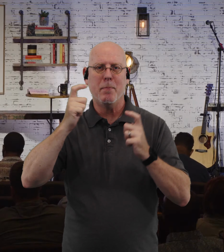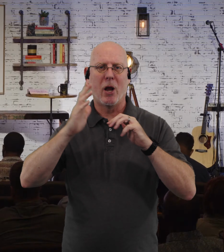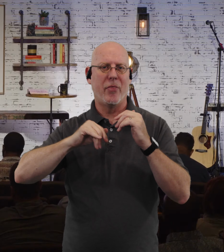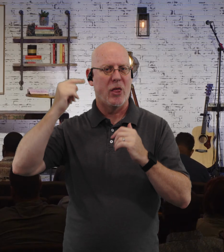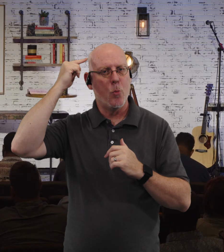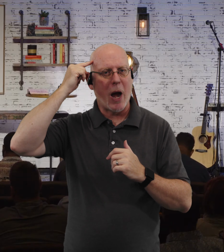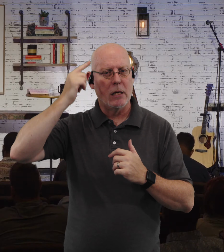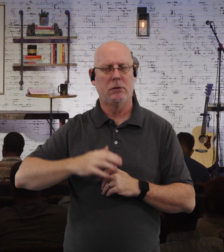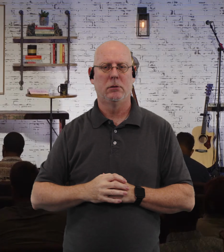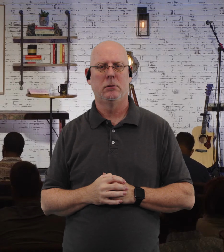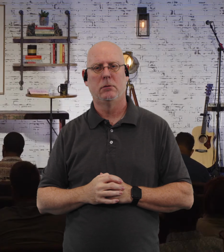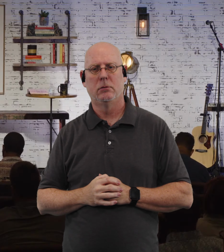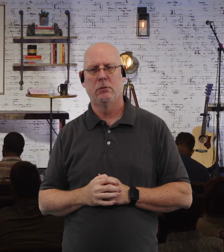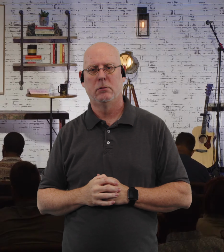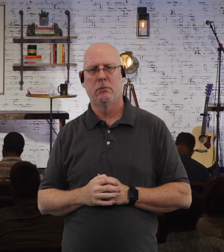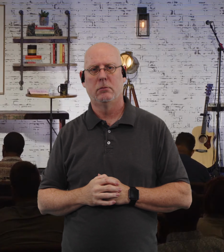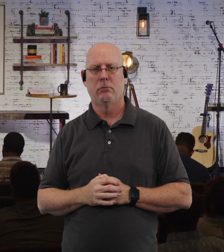brain.